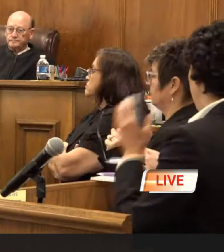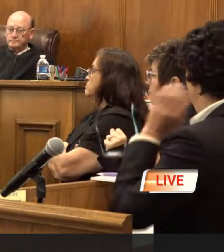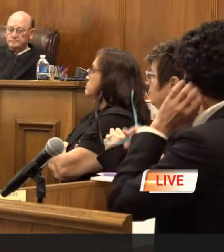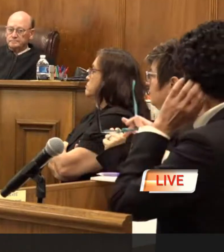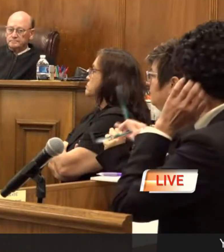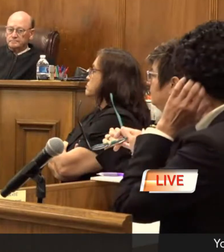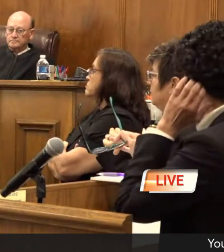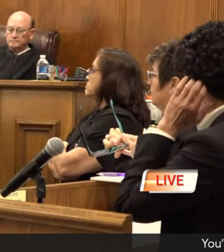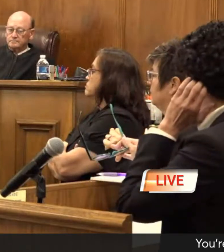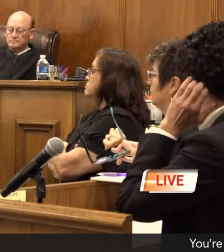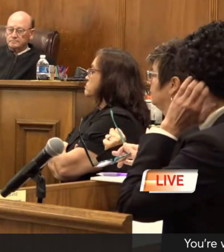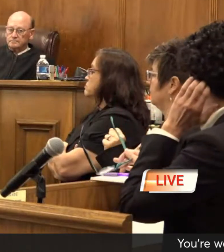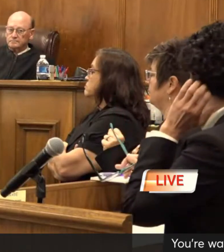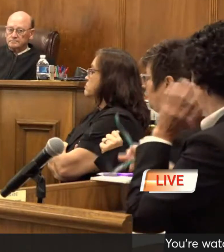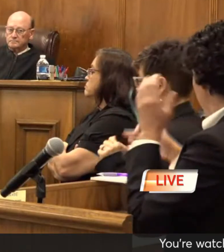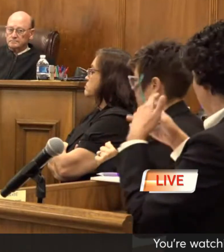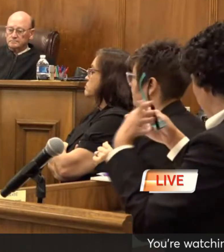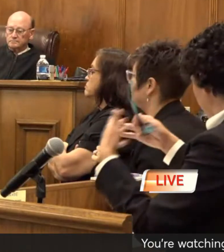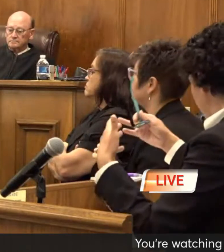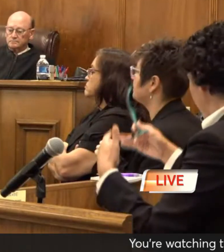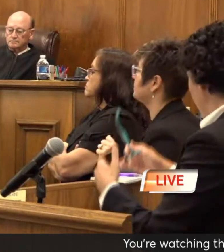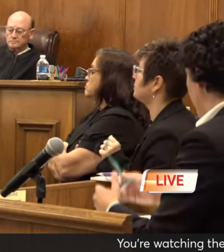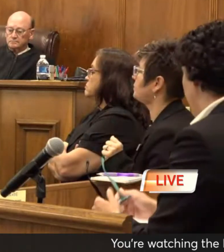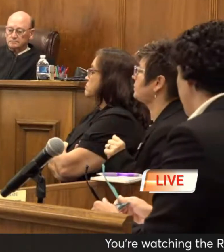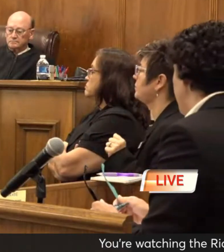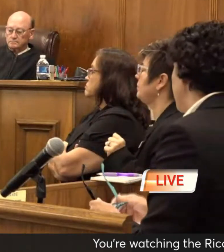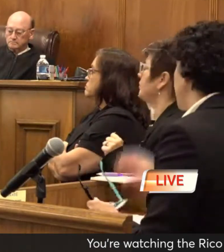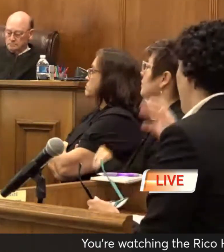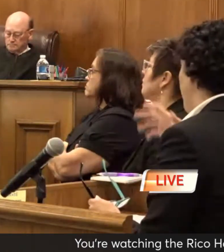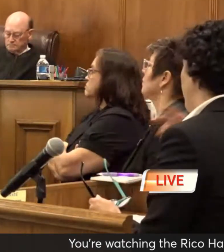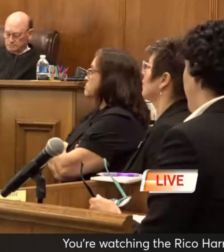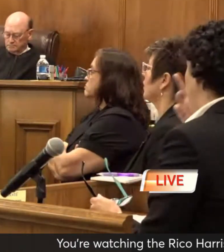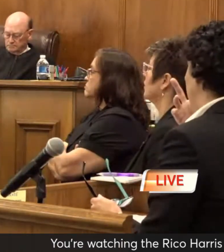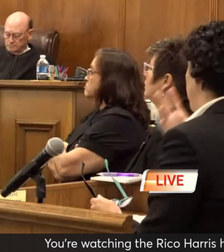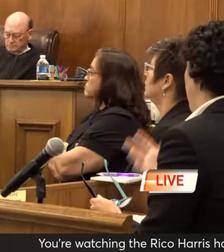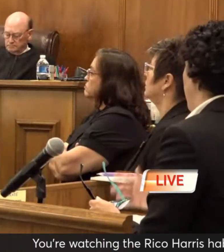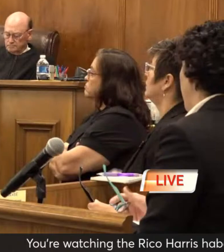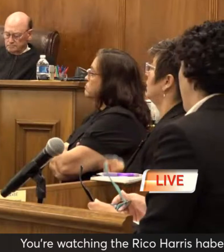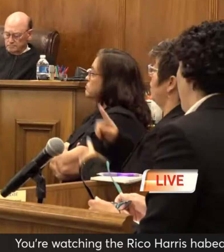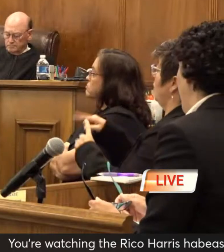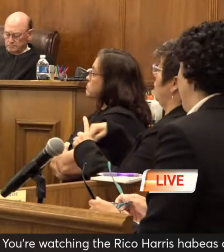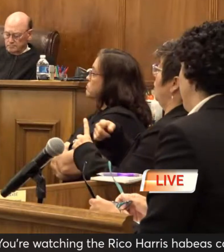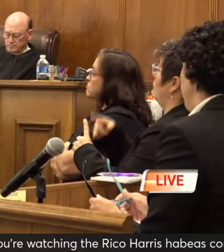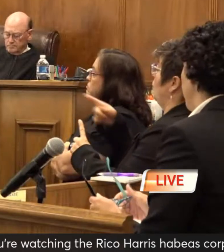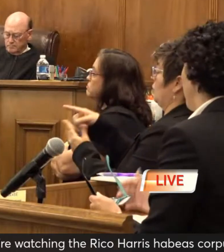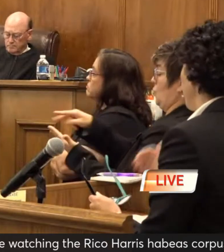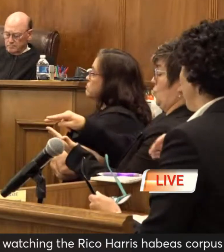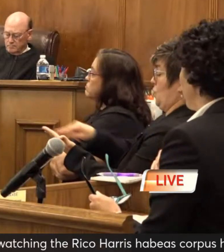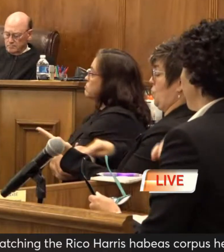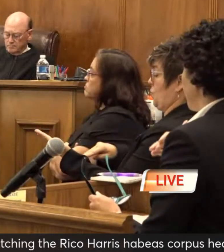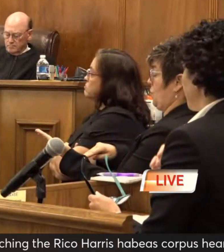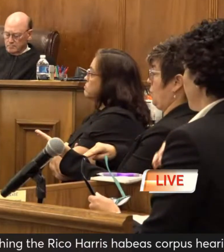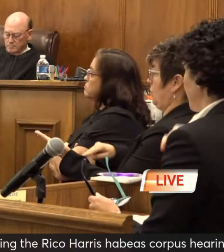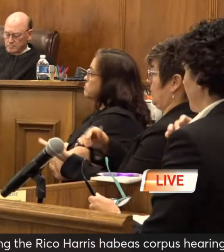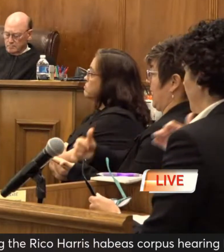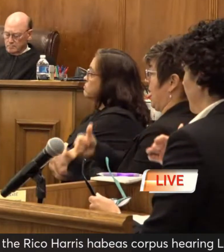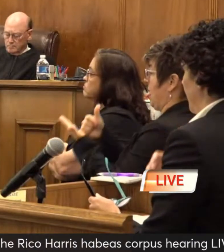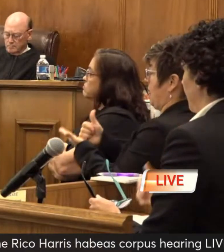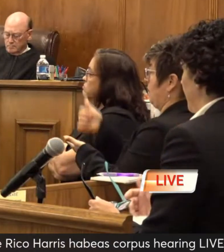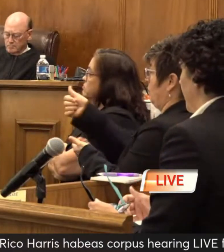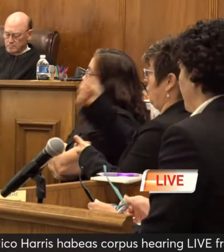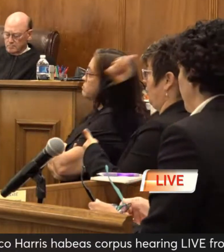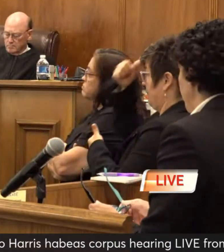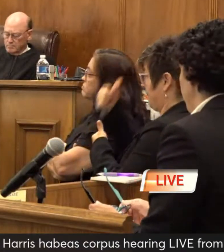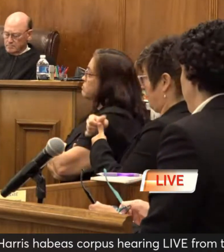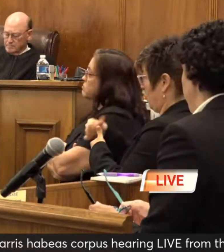Can you tell me, does this, taking a look at this, does this help refresh your memory about what you've witnessed with Christina